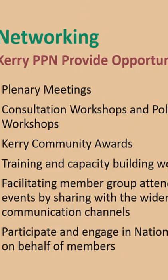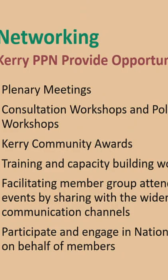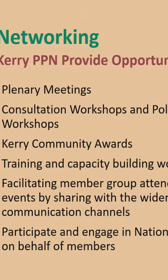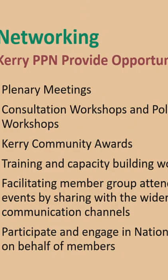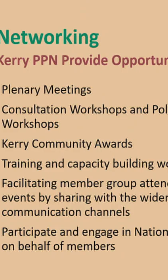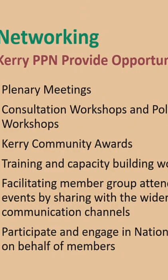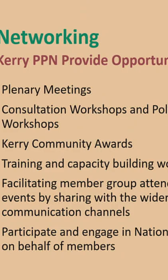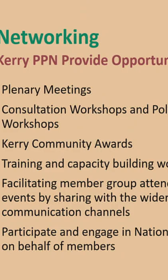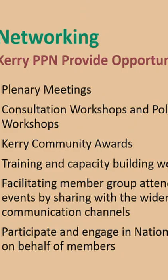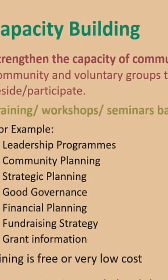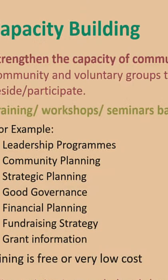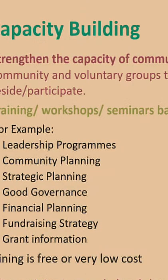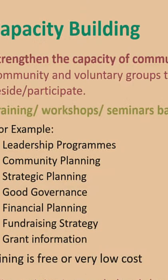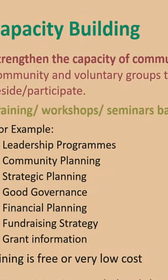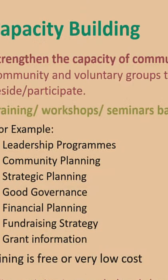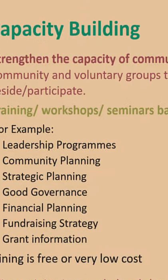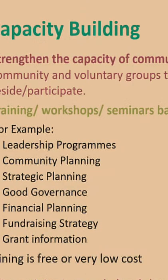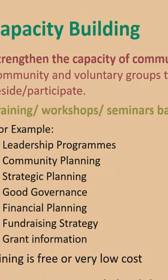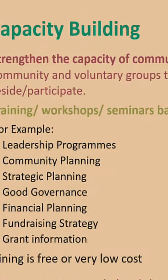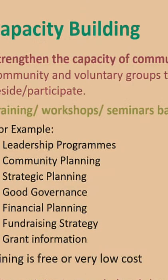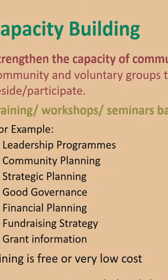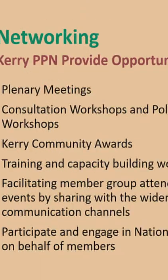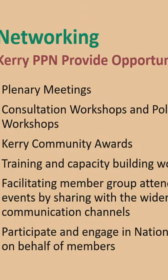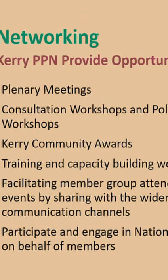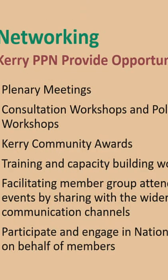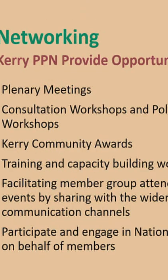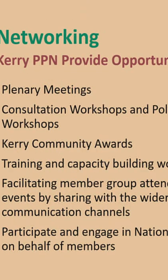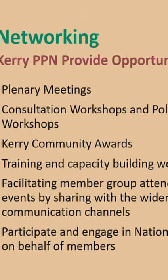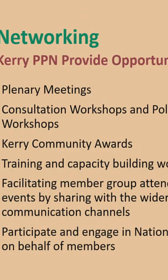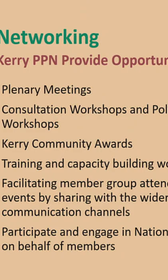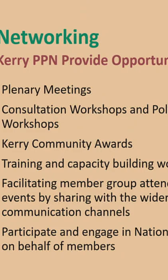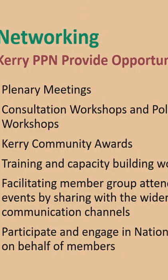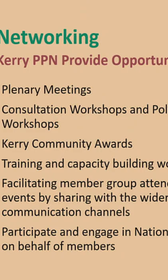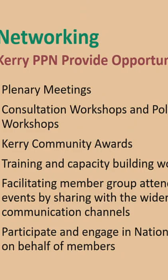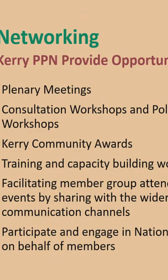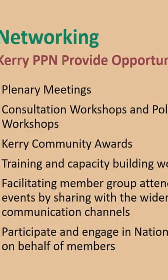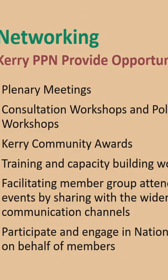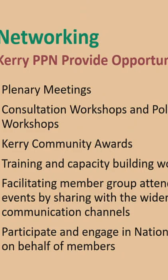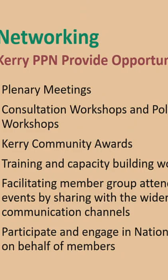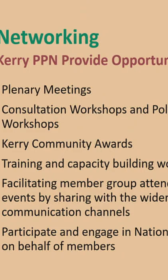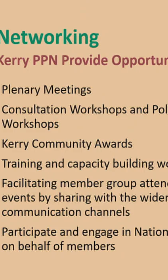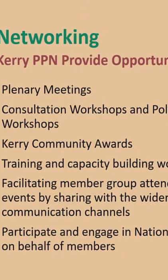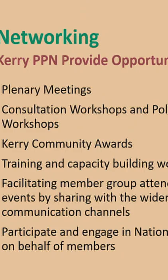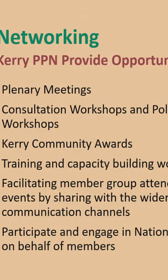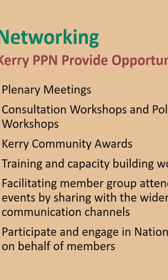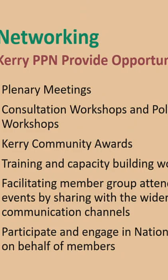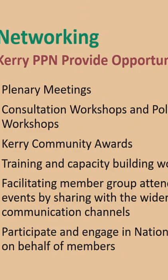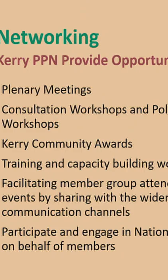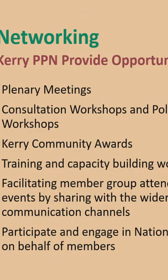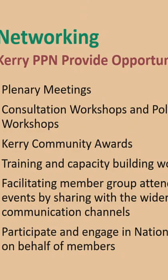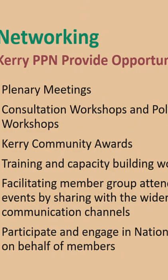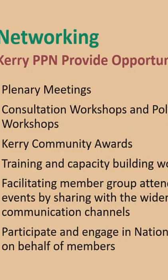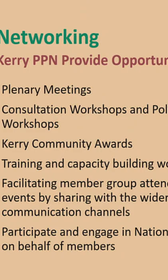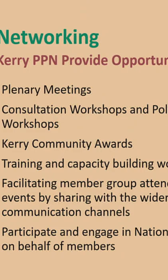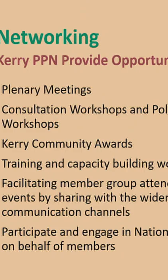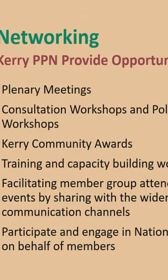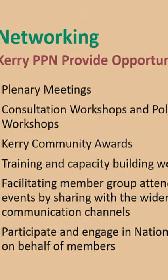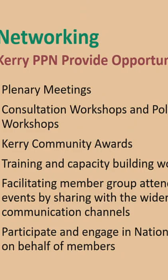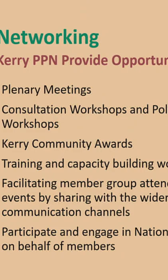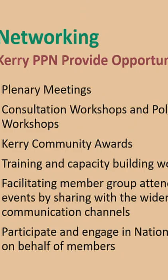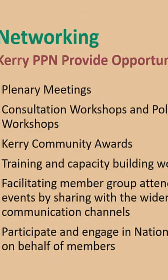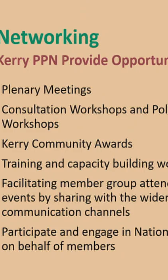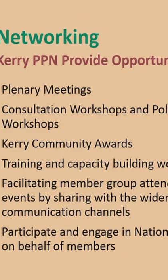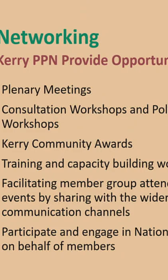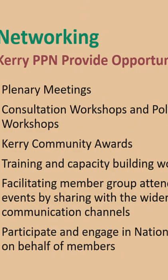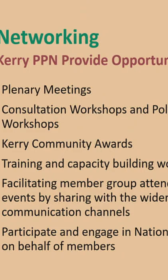out on behalf of them. And we also participate and engage in the National PPN Conference on behalf of also our